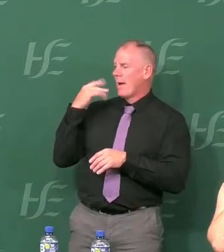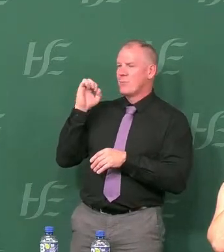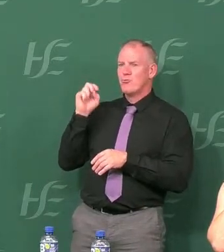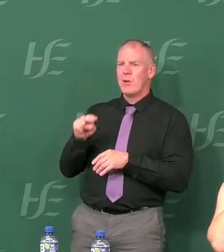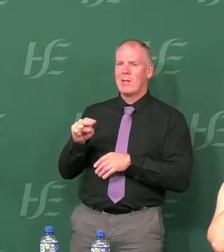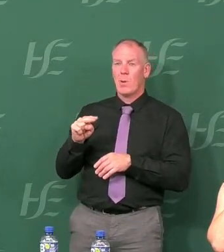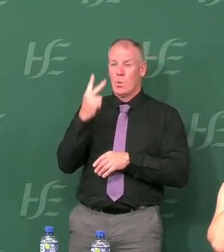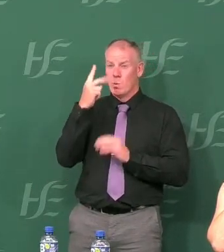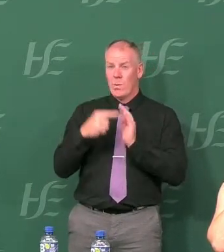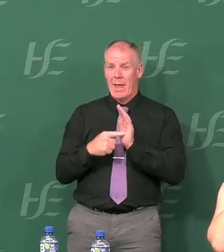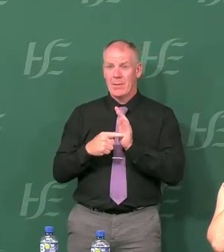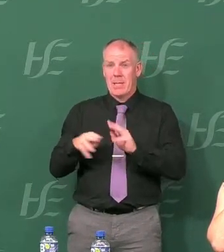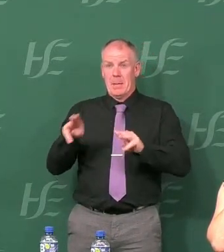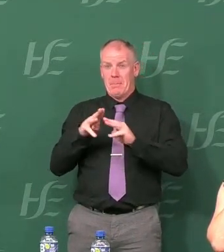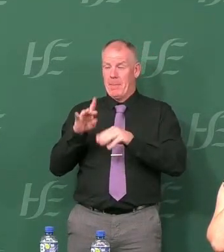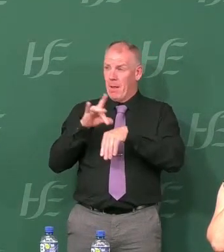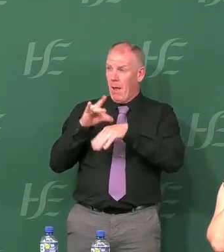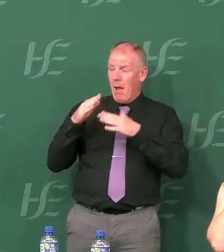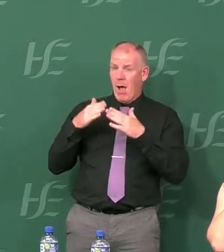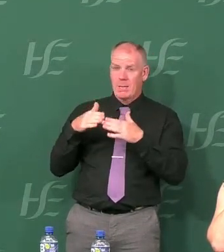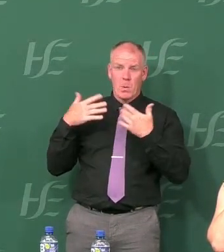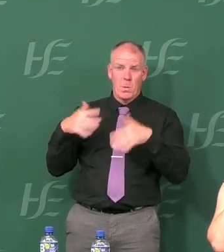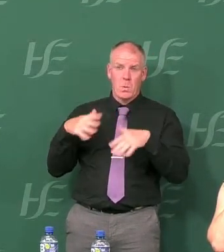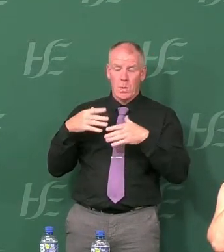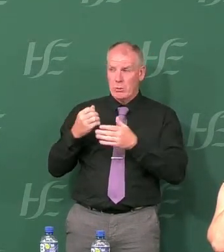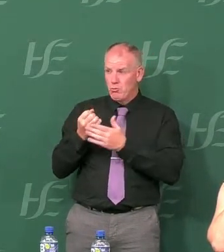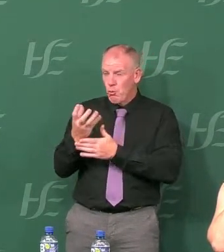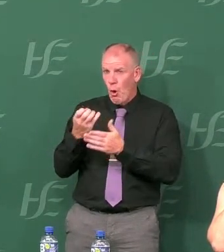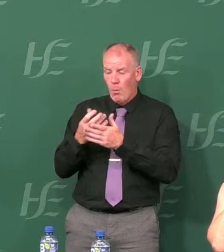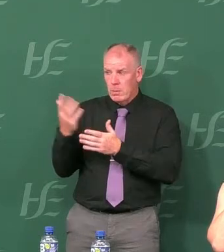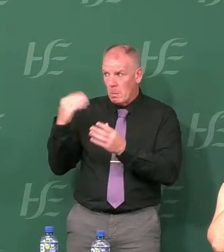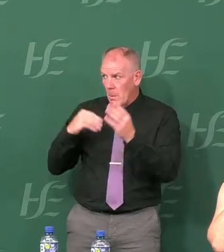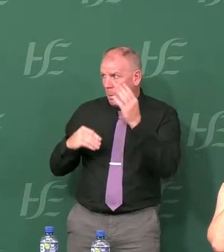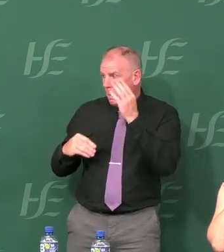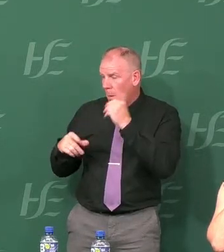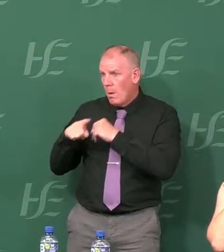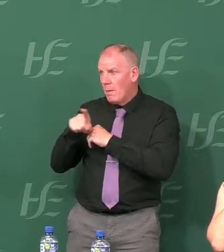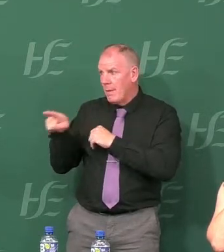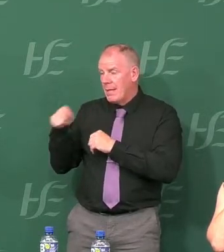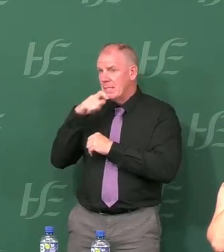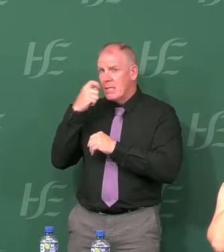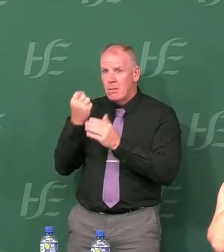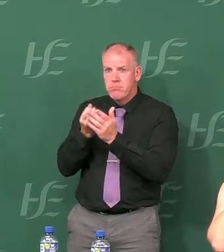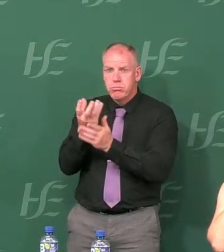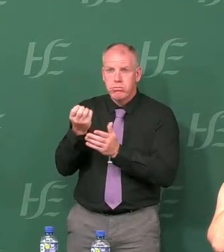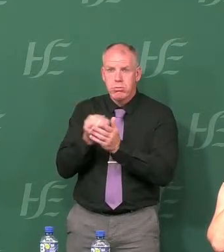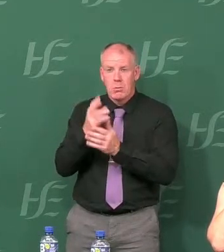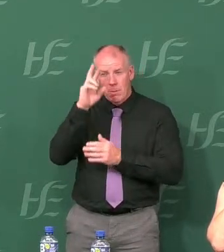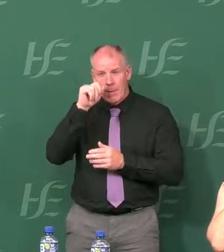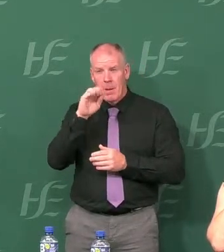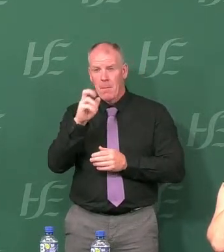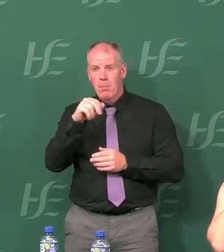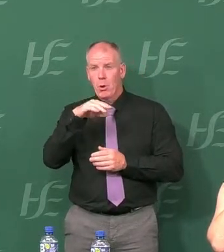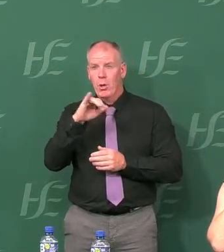when we had 2,000 people in hospital, and listen to the stories and the recollections of Bernie Waterhouse, clinical nurse manager from St James's